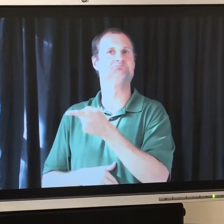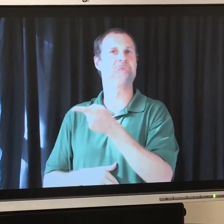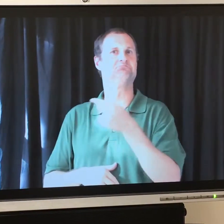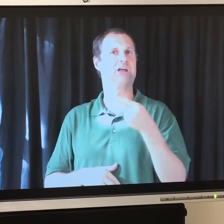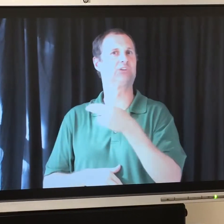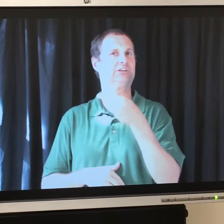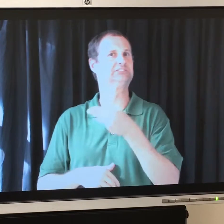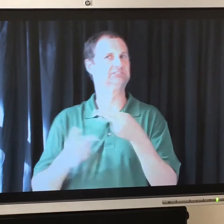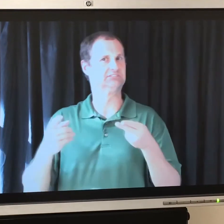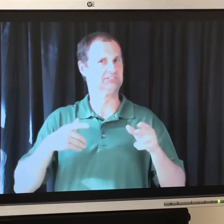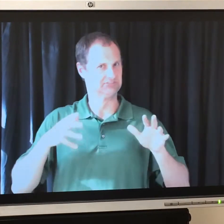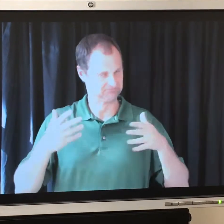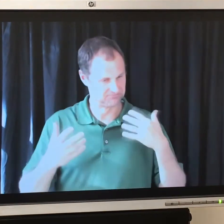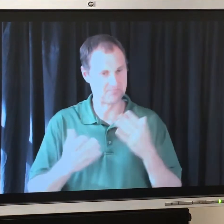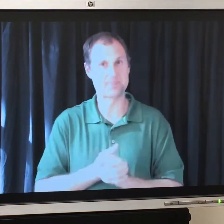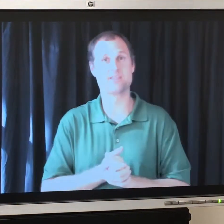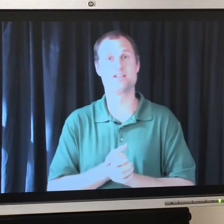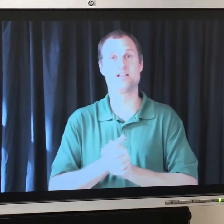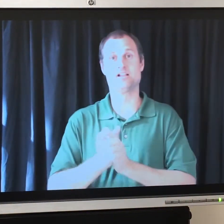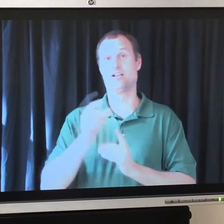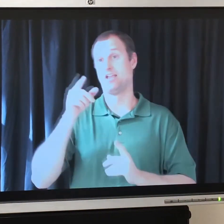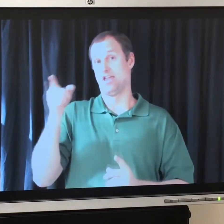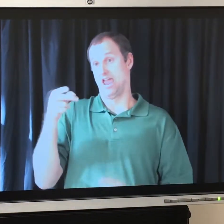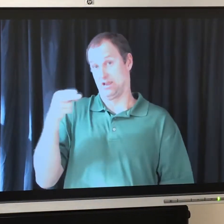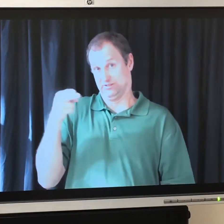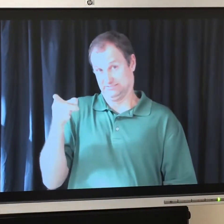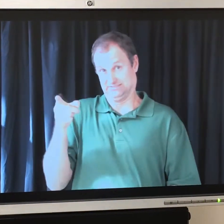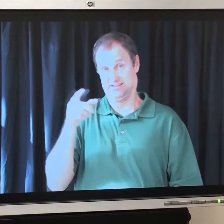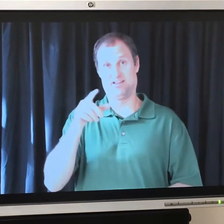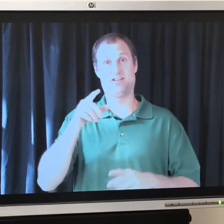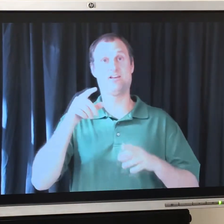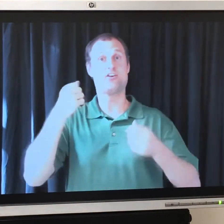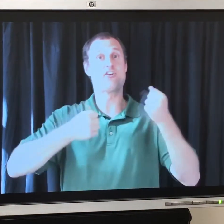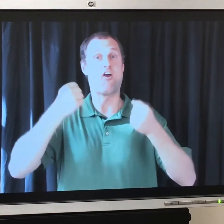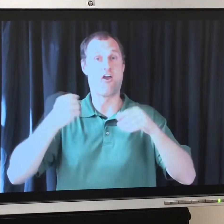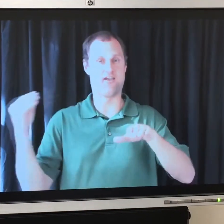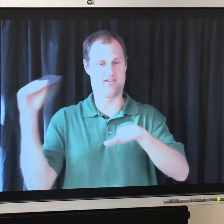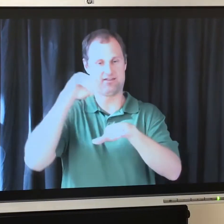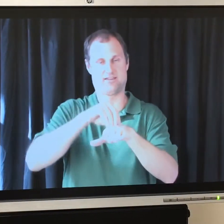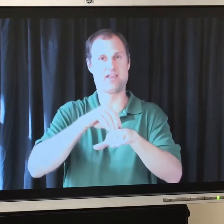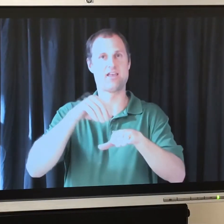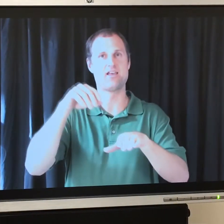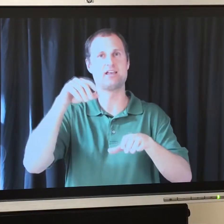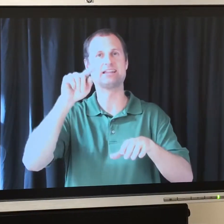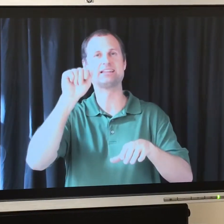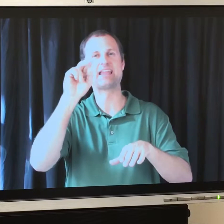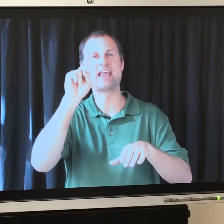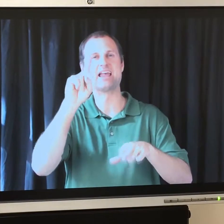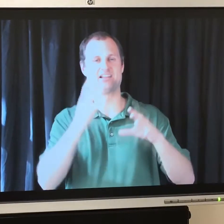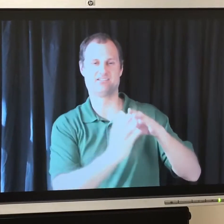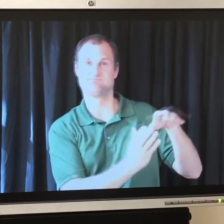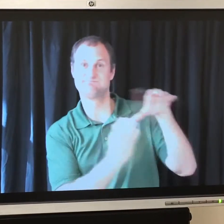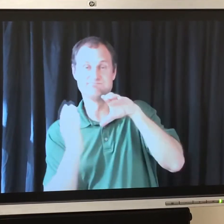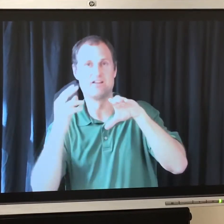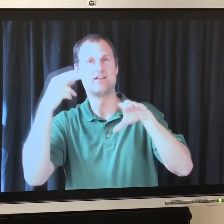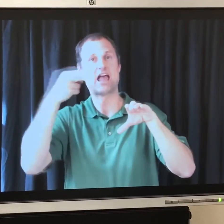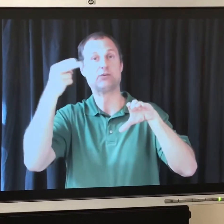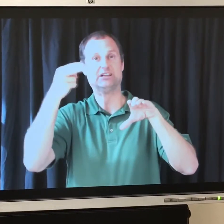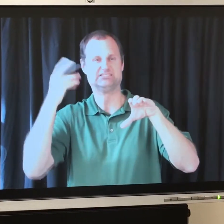fossil fuels. And the solution might be hydrogen. Now, how does this work? Now, in a